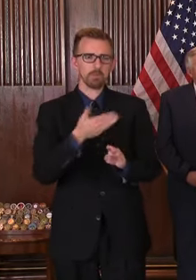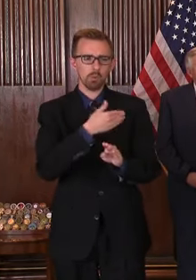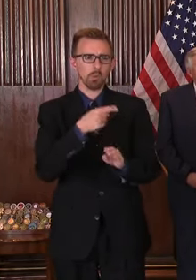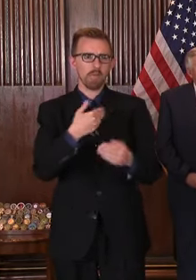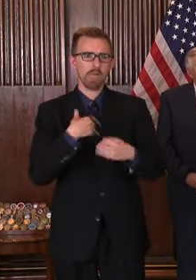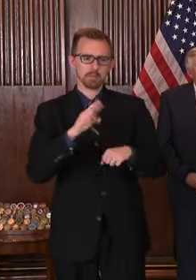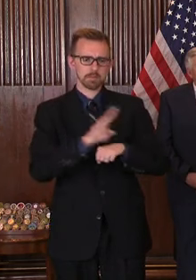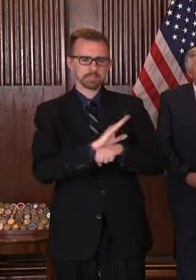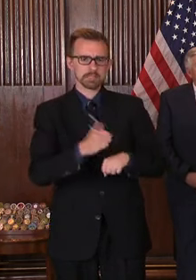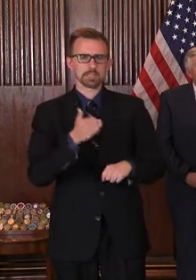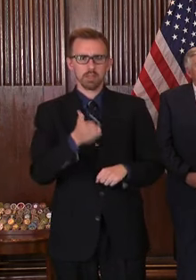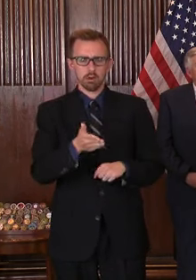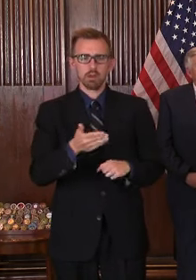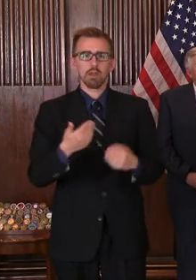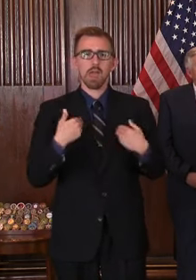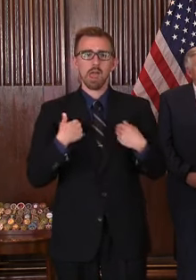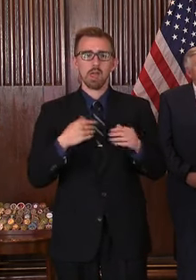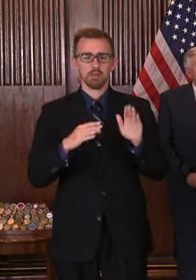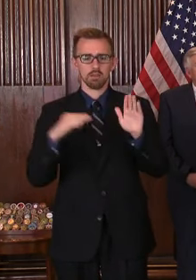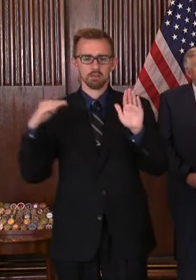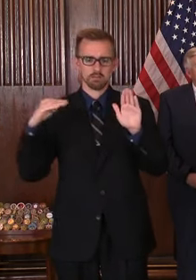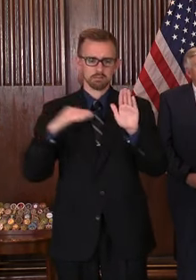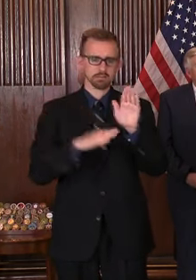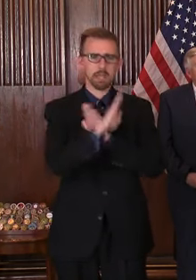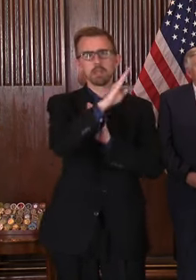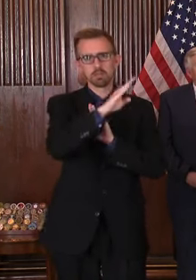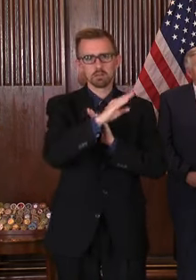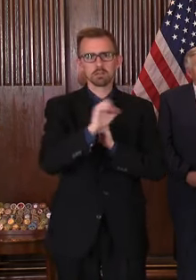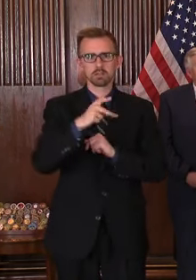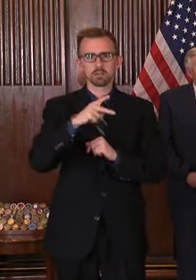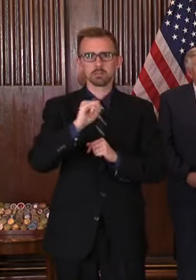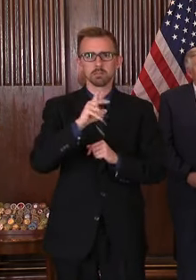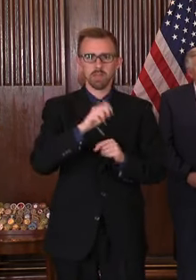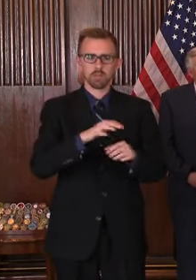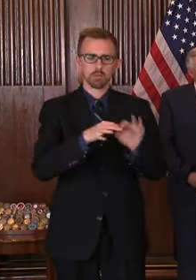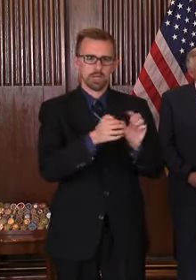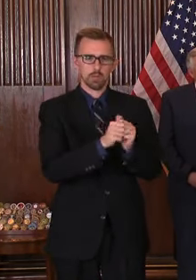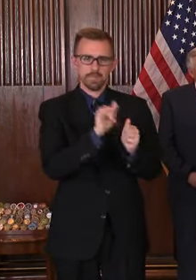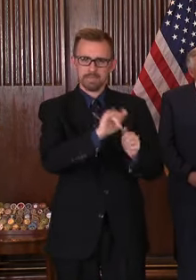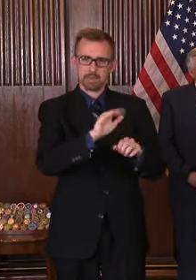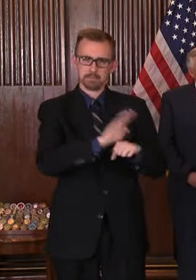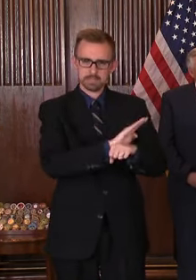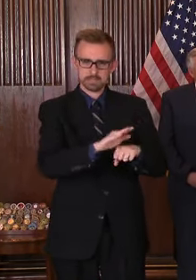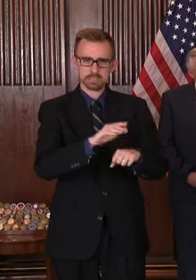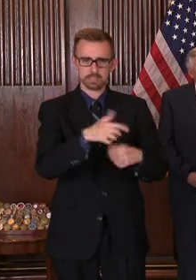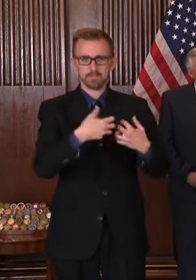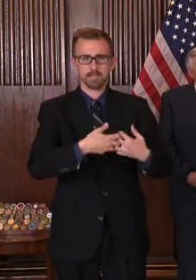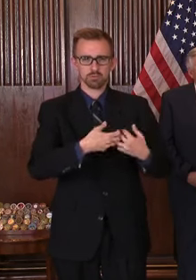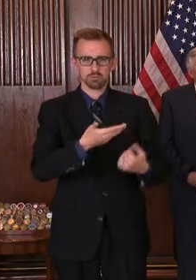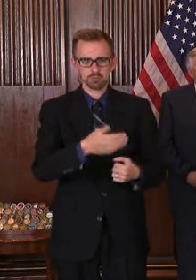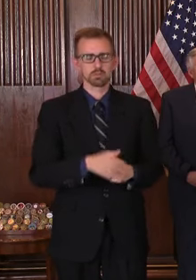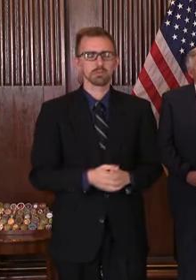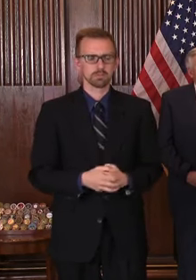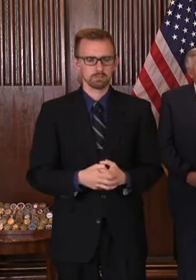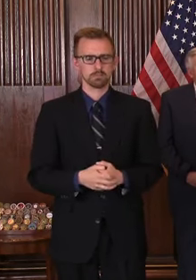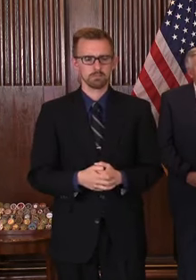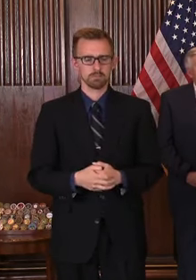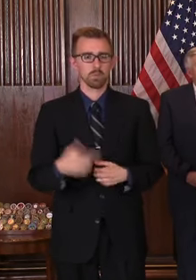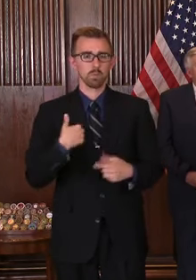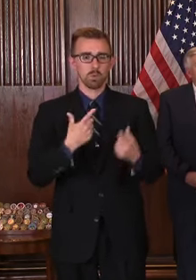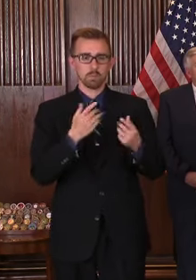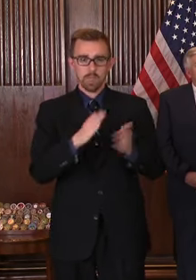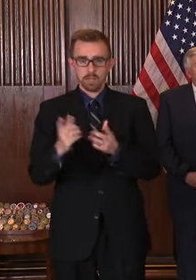industry there in which they've had a spike in cases associated around that industry. So one of the things we're planning to do